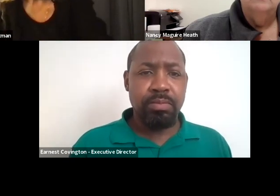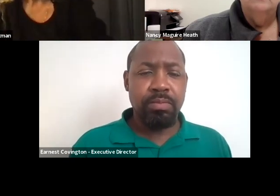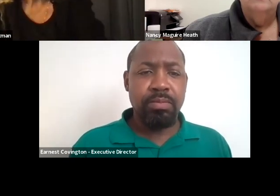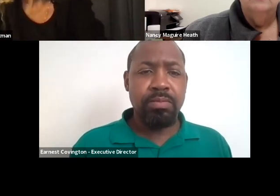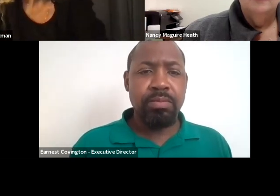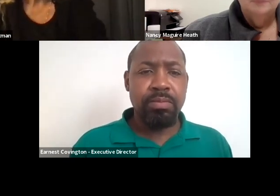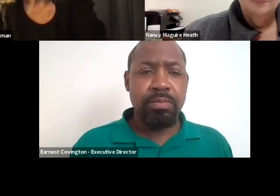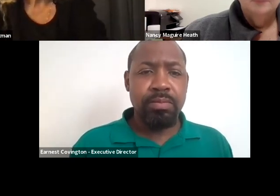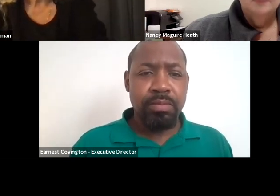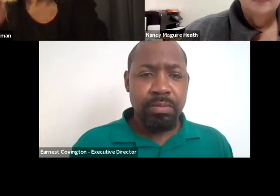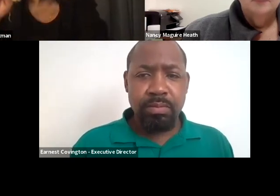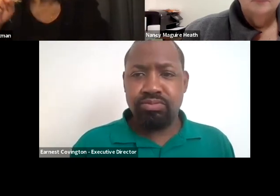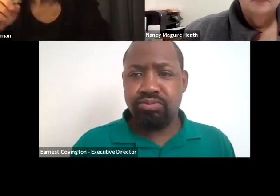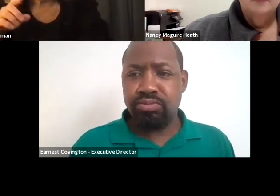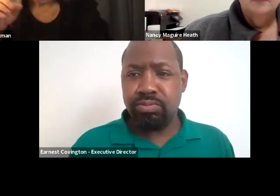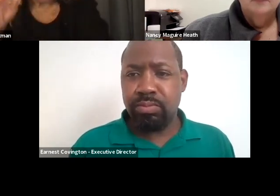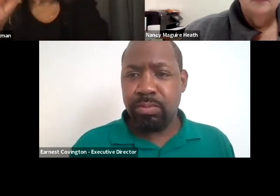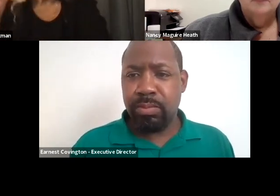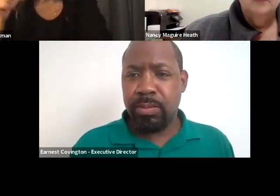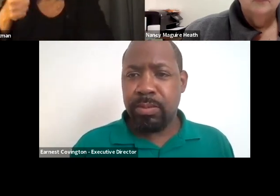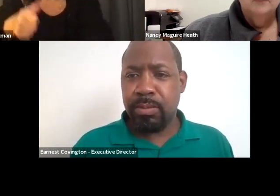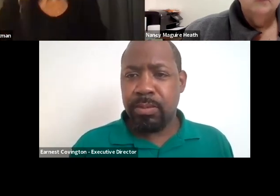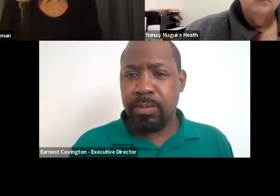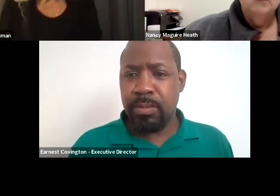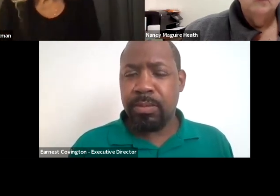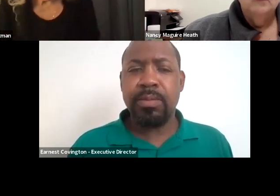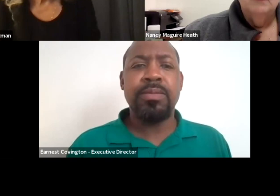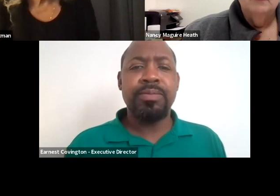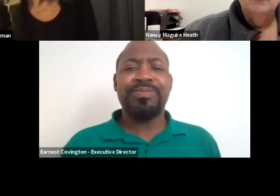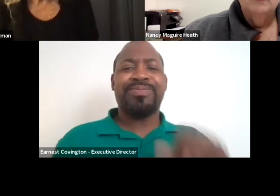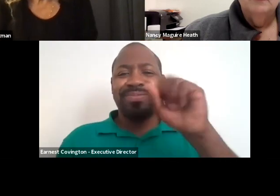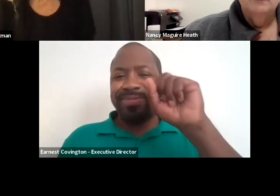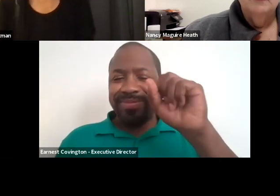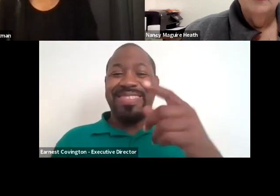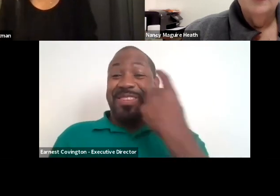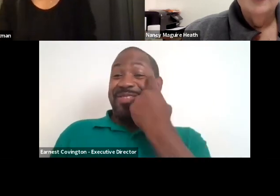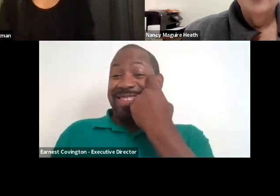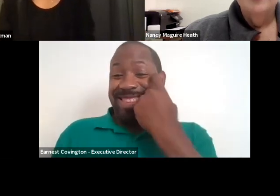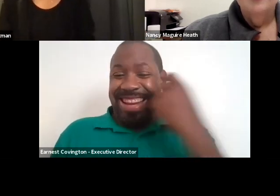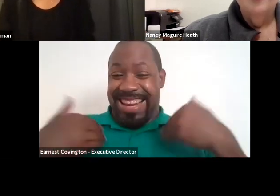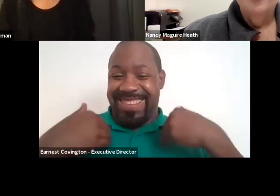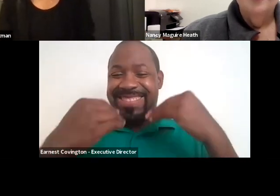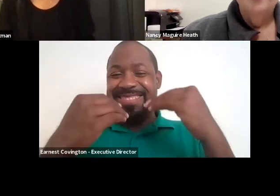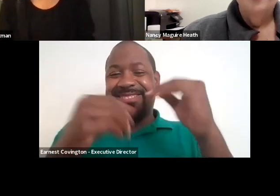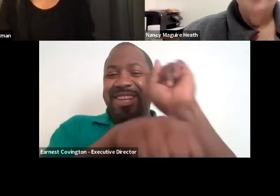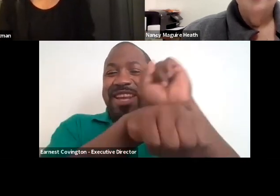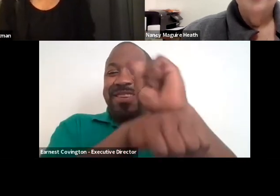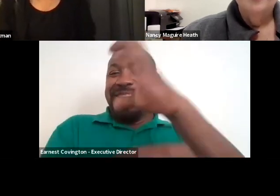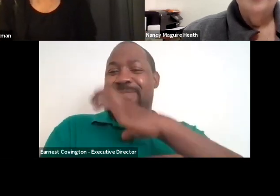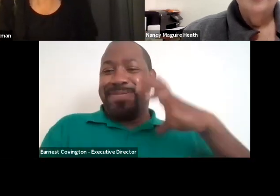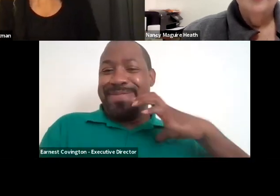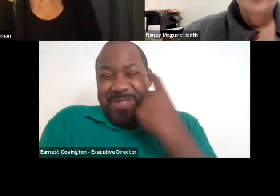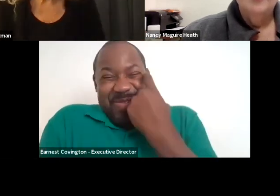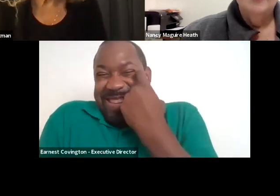Okay, yes, hold on a second. I'm just waiting for the spotlight. Great. So Ernest is saying, great, yes.